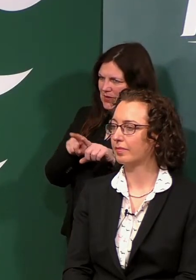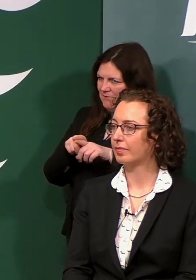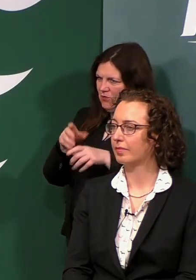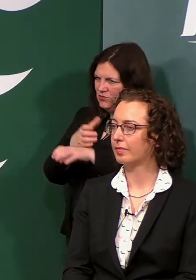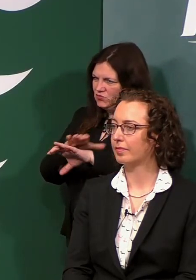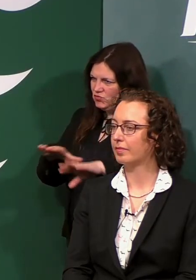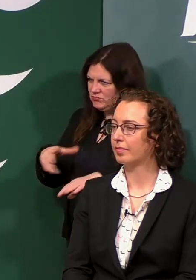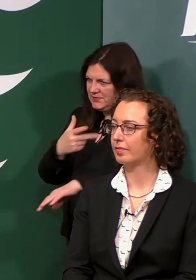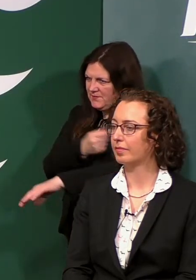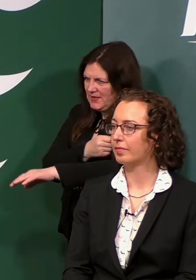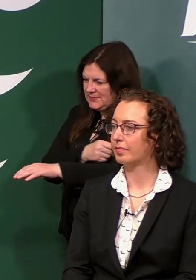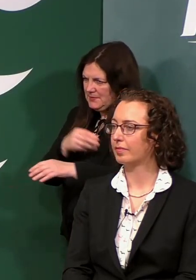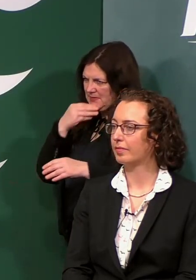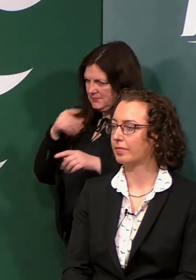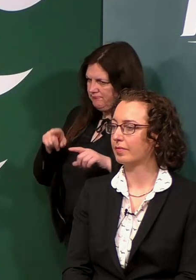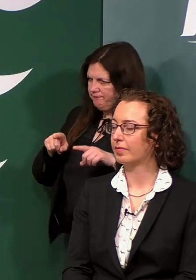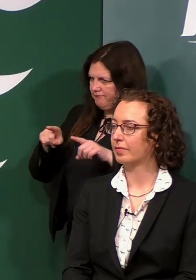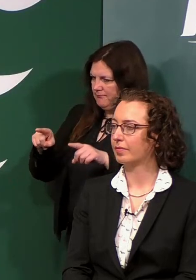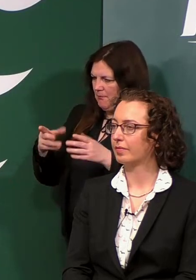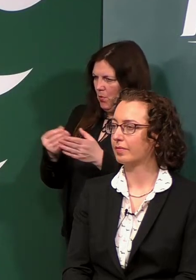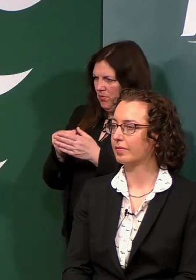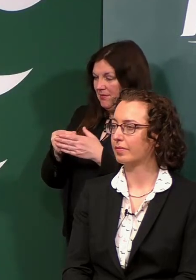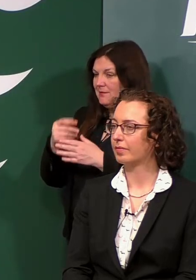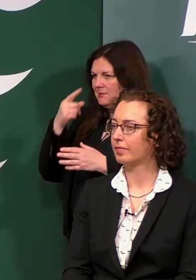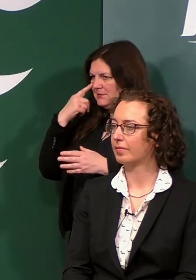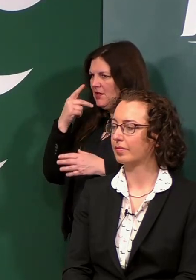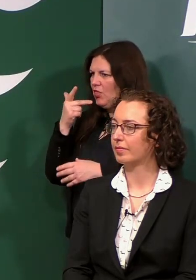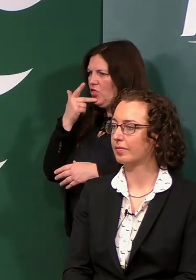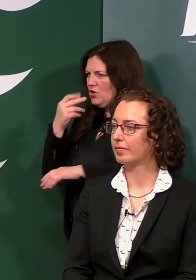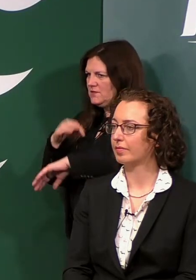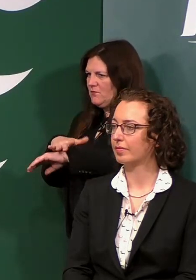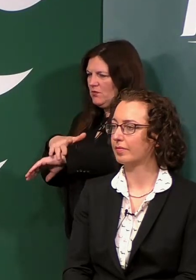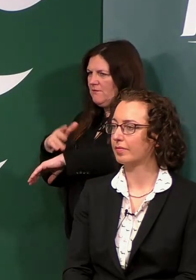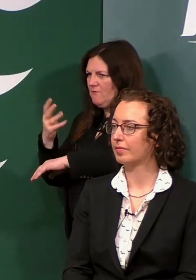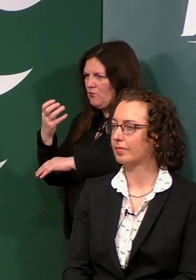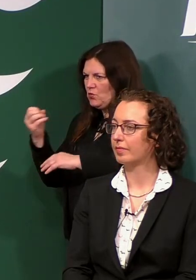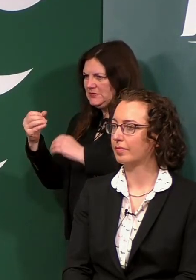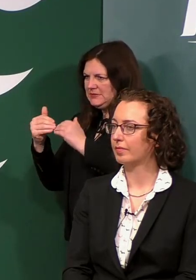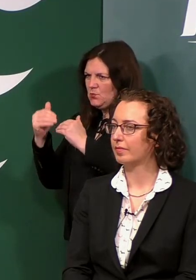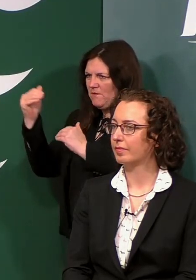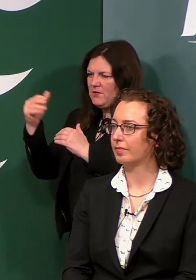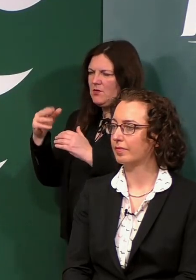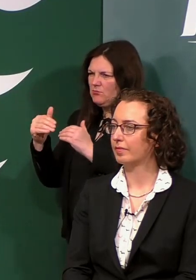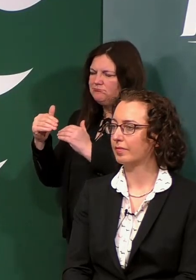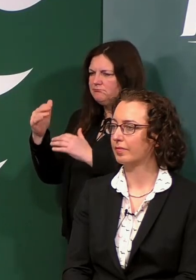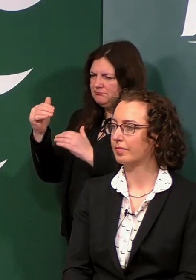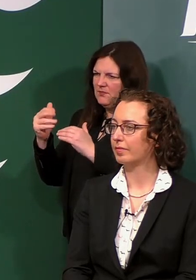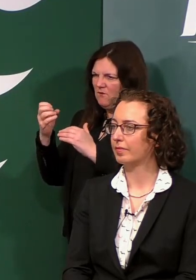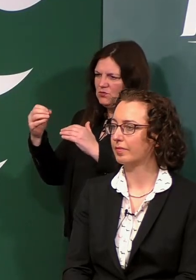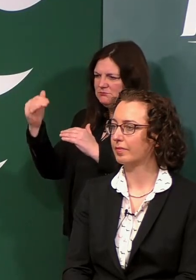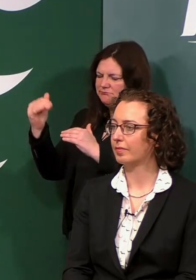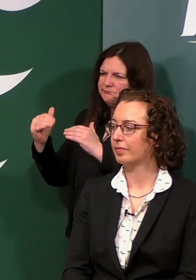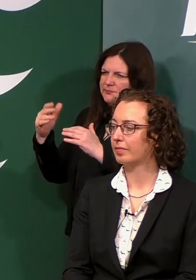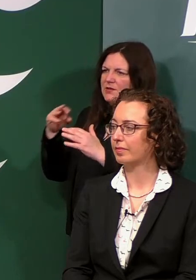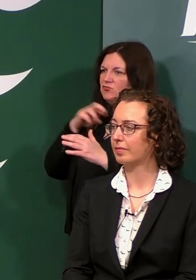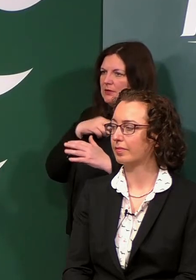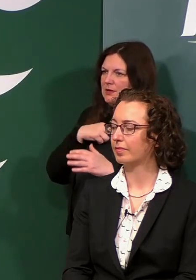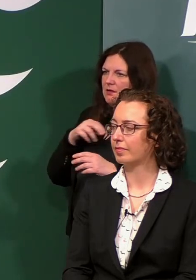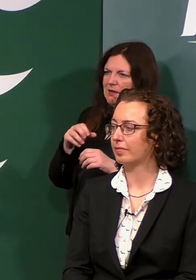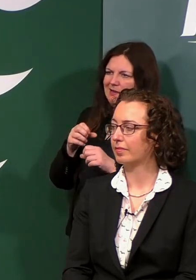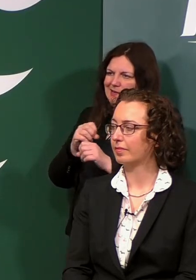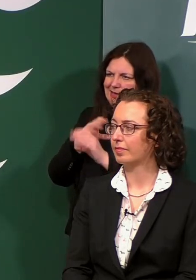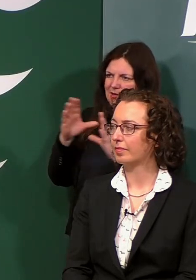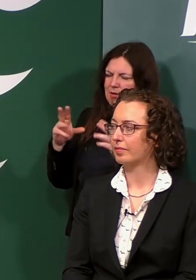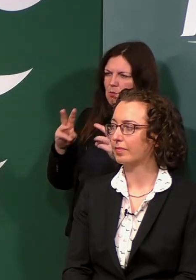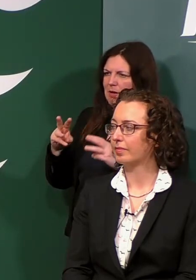through together. And obviously on the capacity side, we've put in a big jump. So we'll work that through over the coming days, and we'll have that next week. Like, clearly, they will come forward from